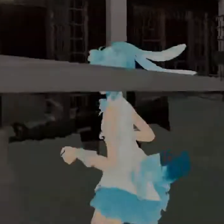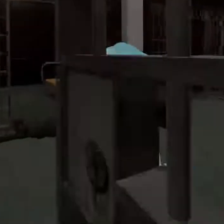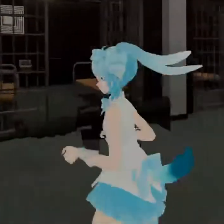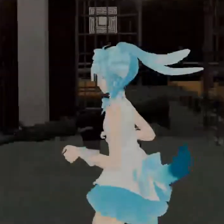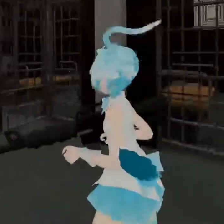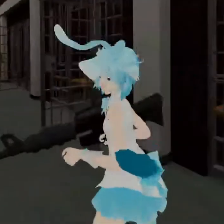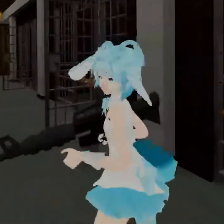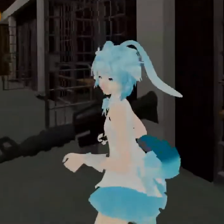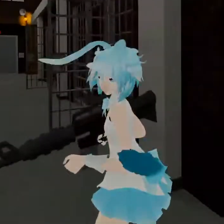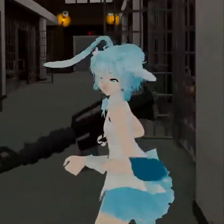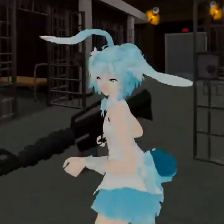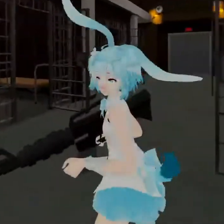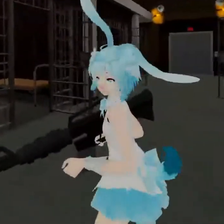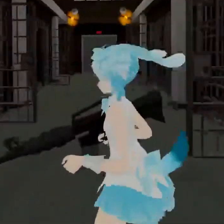gate.